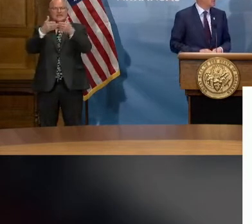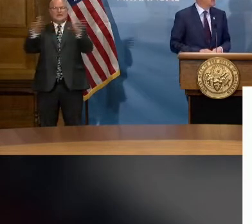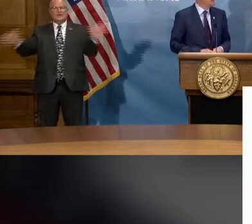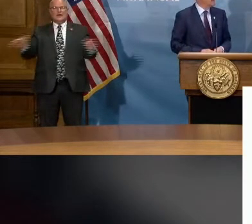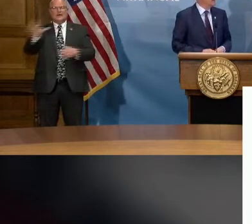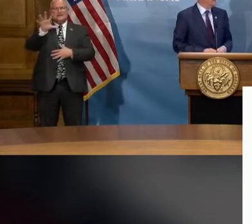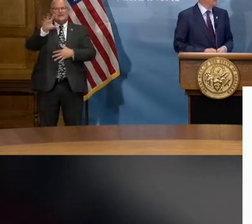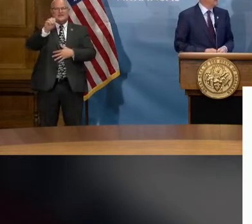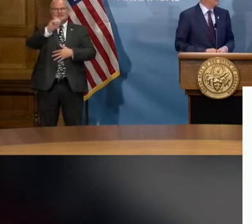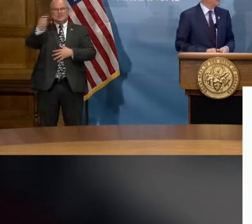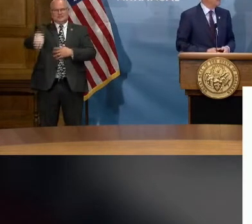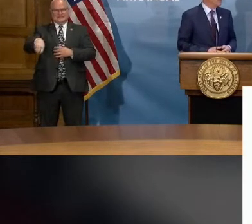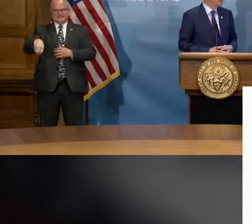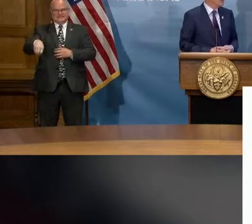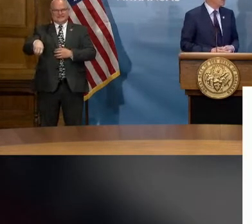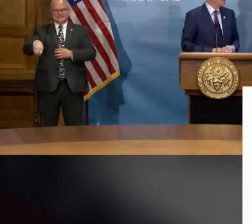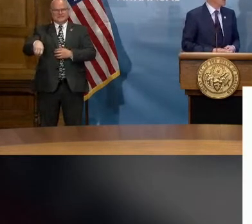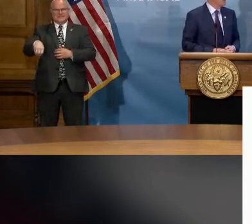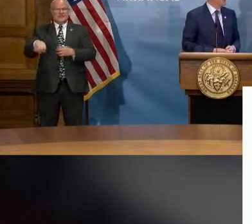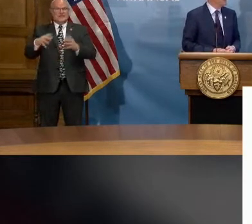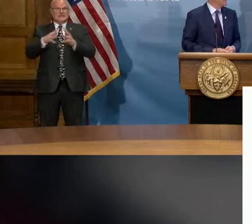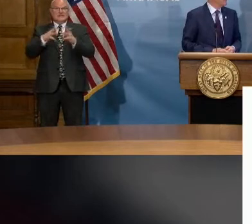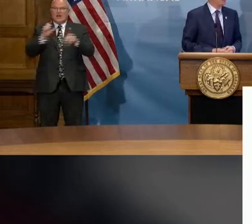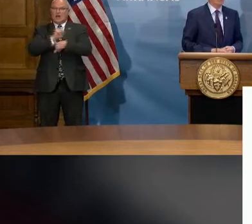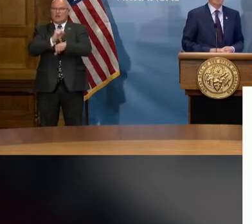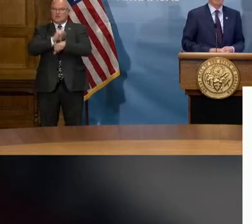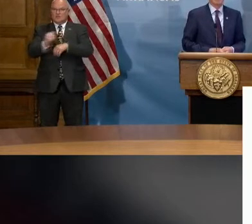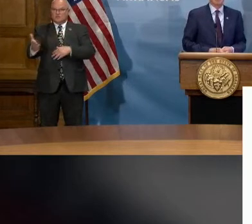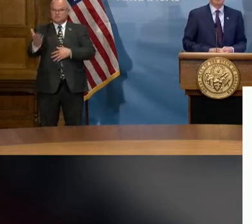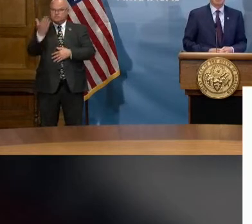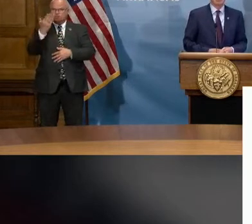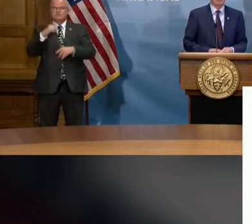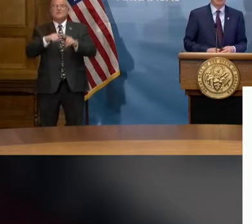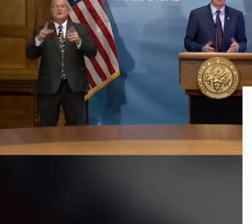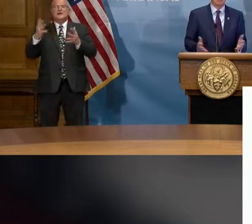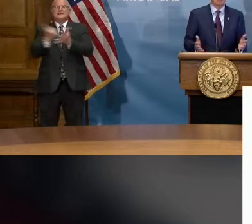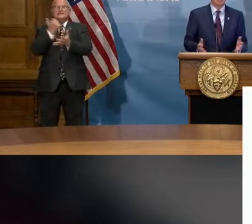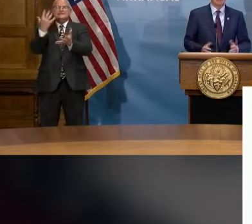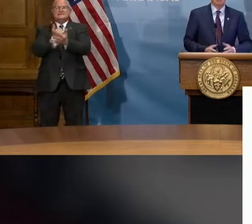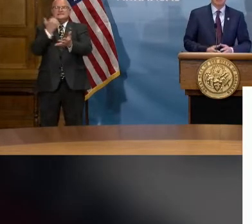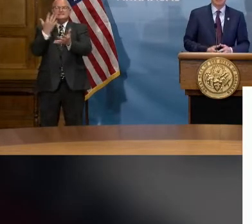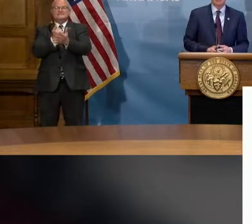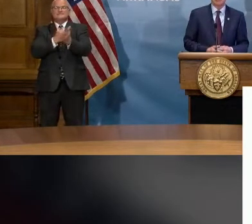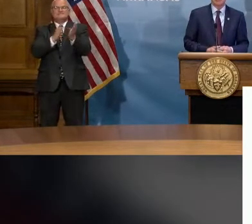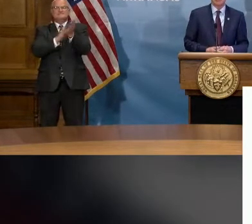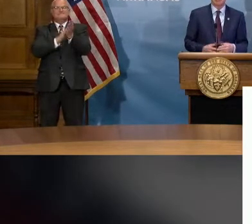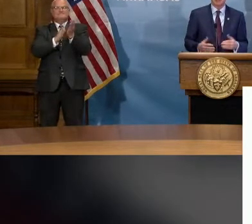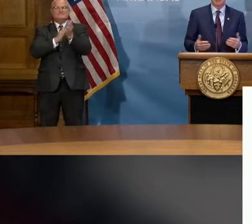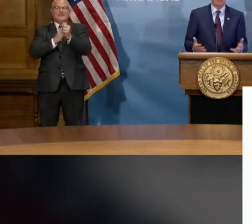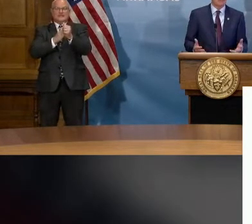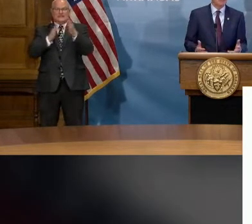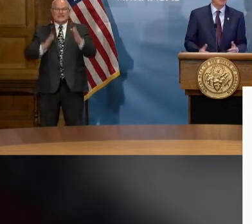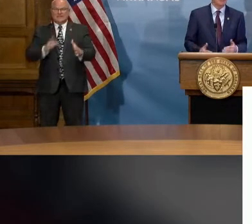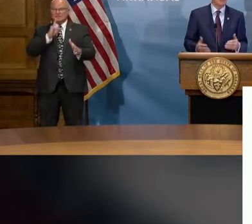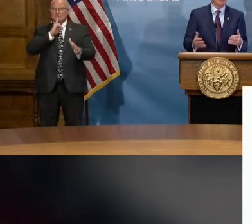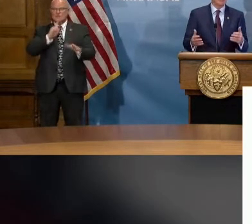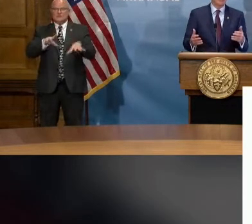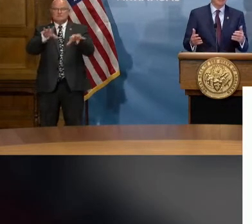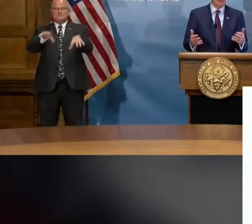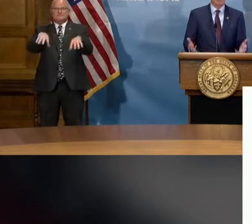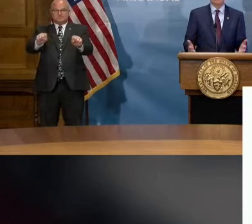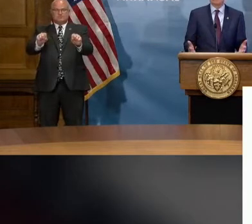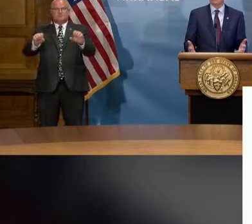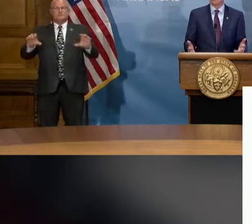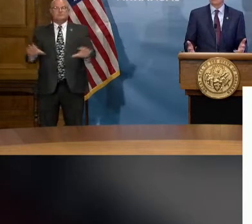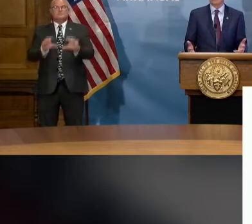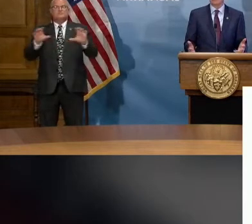goal. And a lot of work ahead, but a lot of opportunity, and I applaud the local leadership that's really embraced this. It's